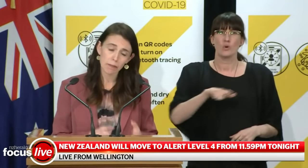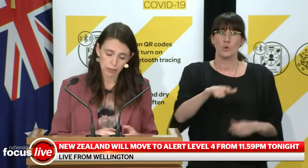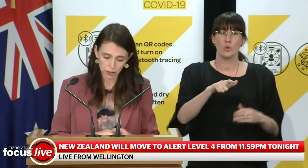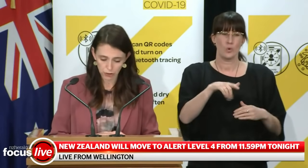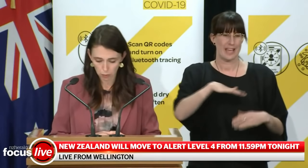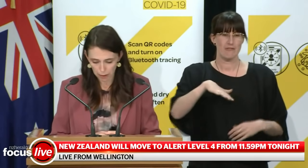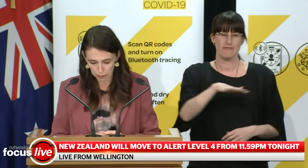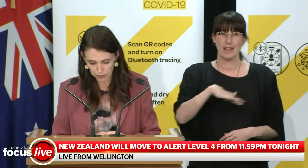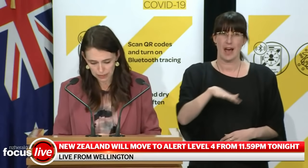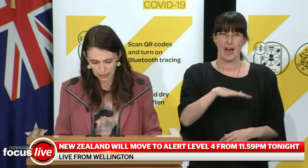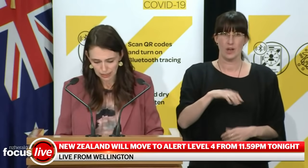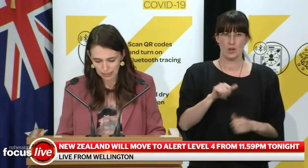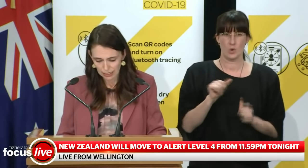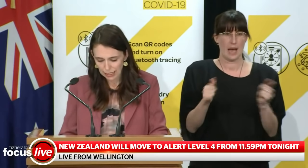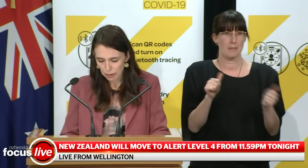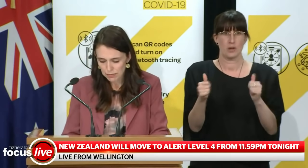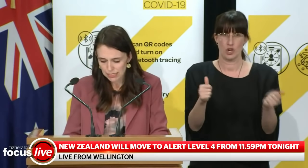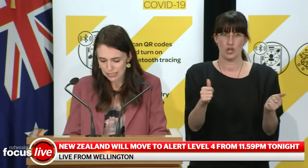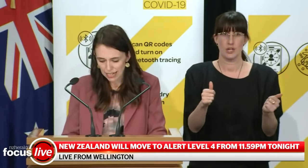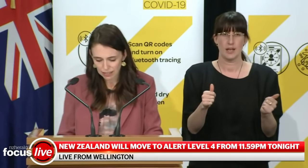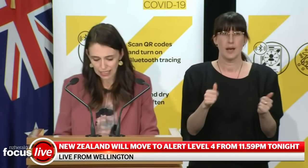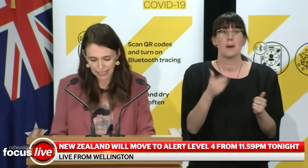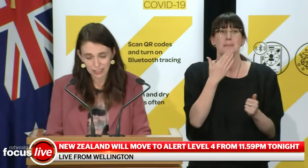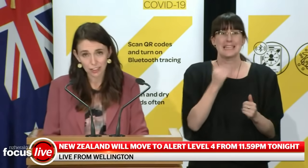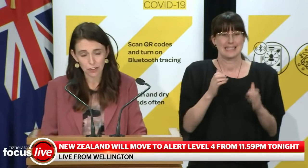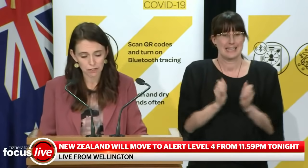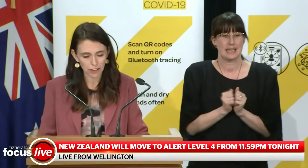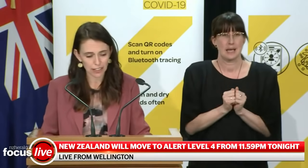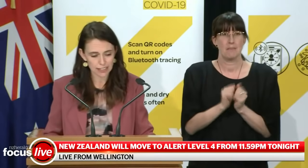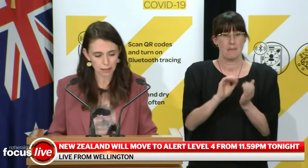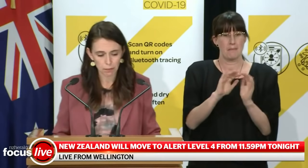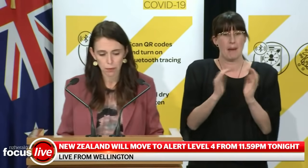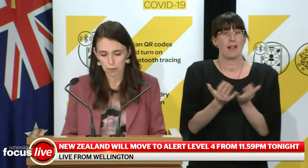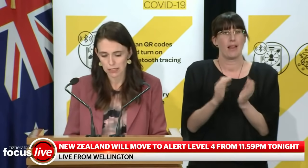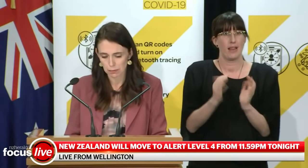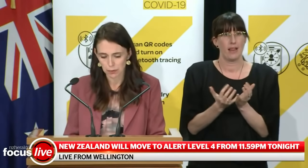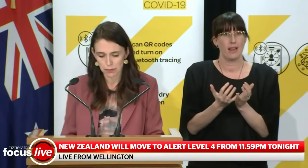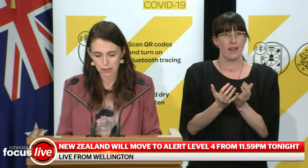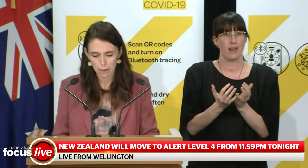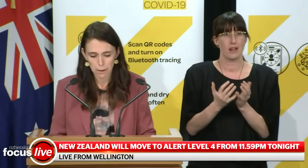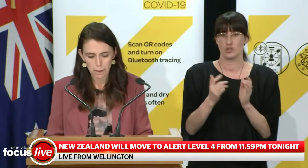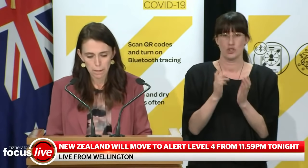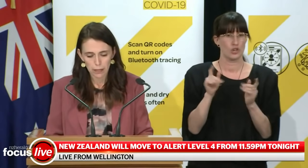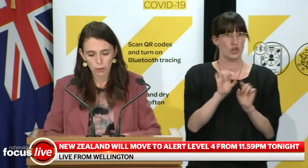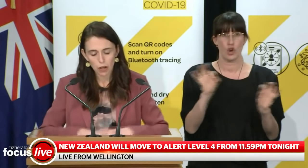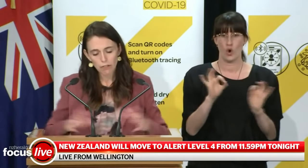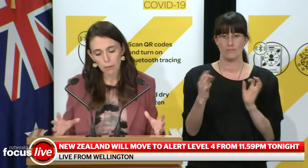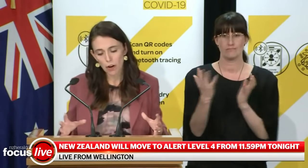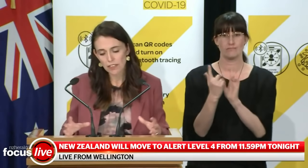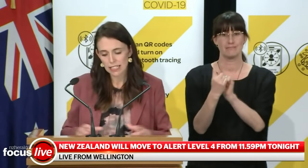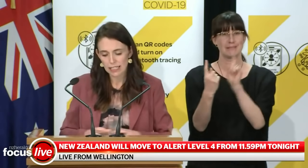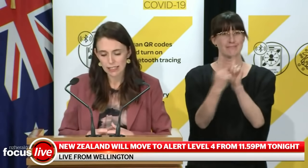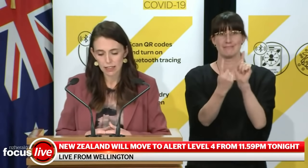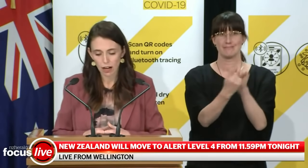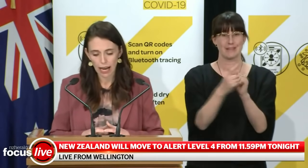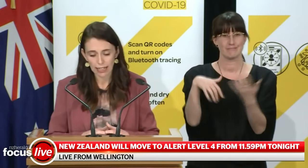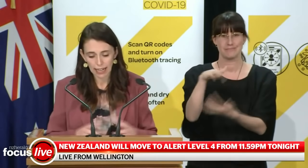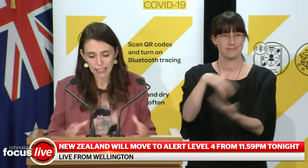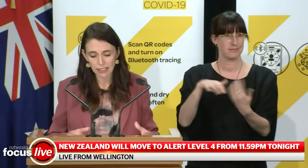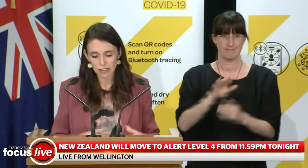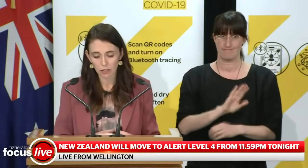Please keep to your bubbles. It comes down again to those very simple principles. We know from